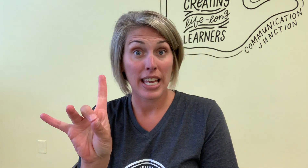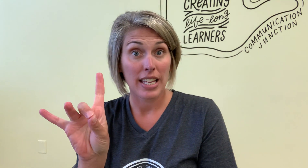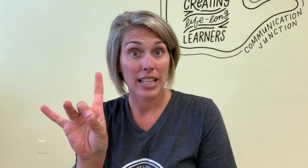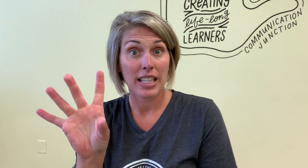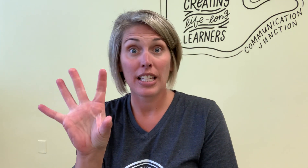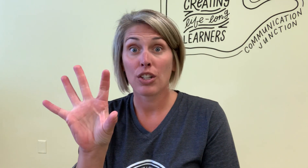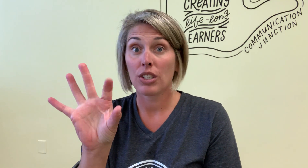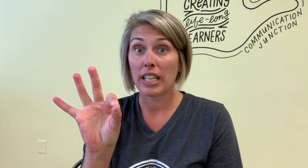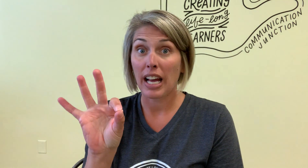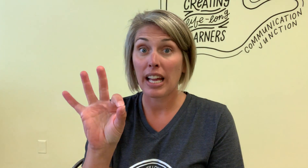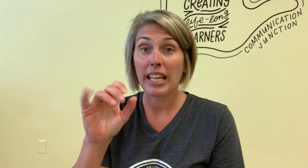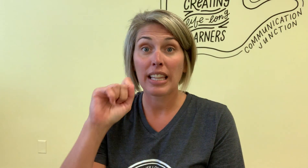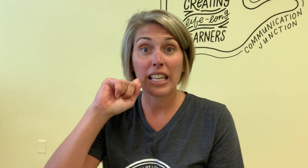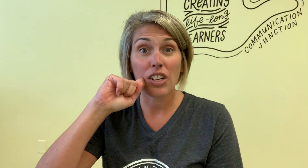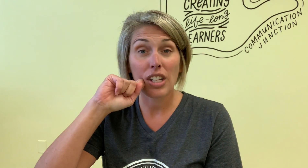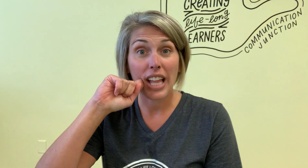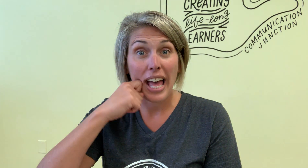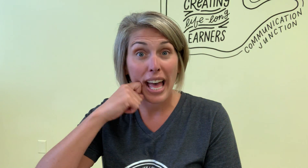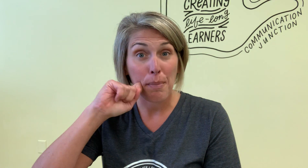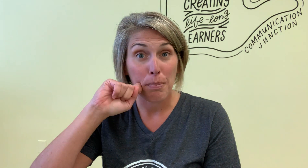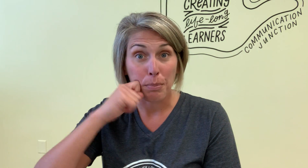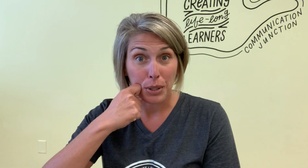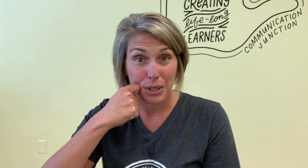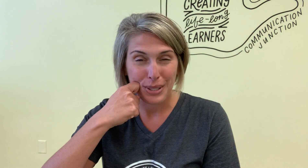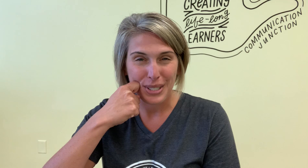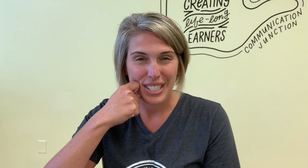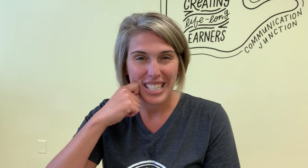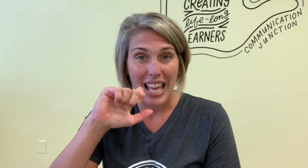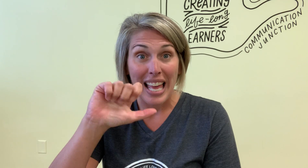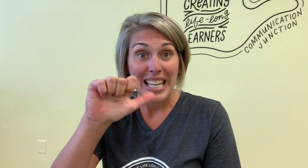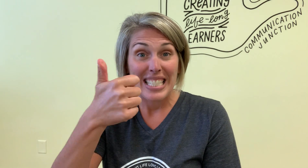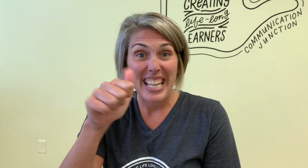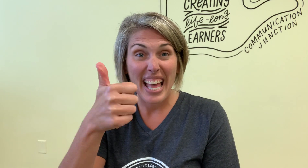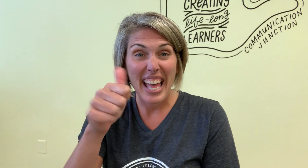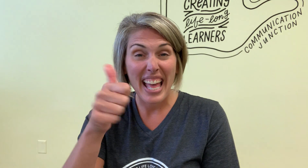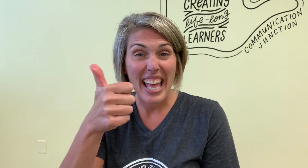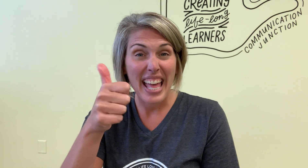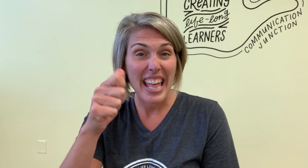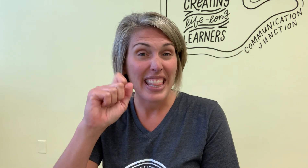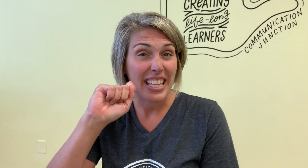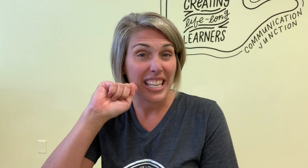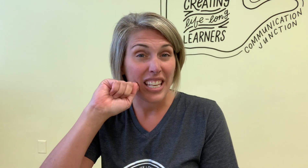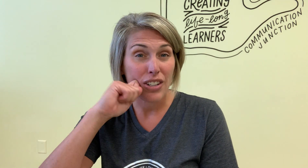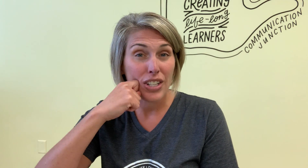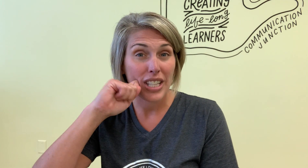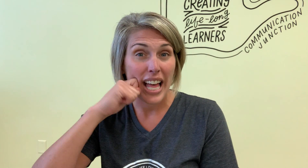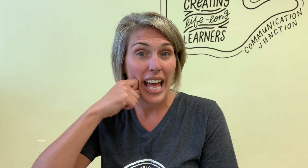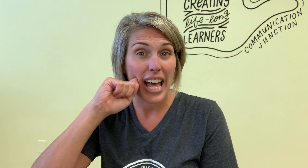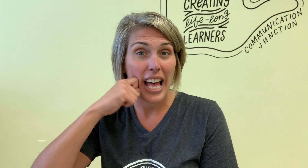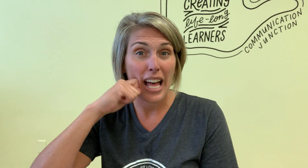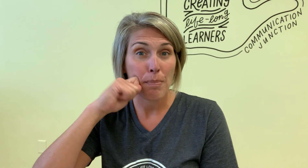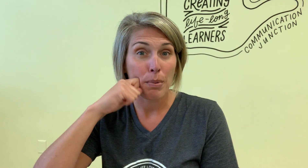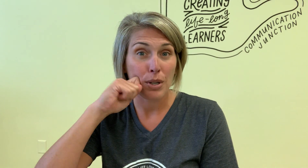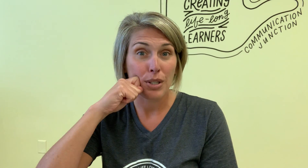eight little, nine little apples. 10 little